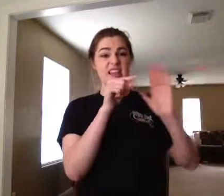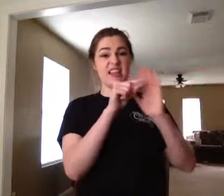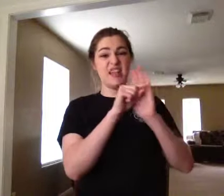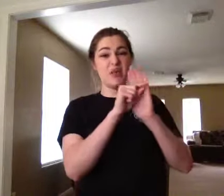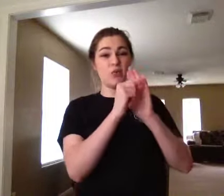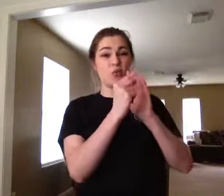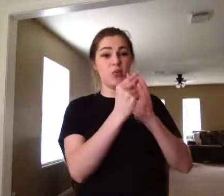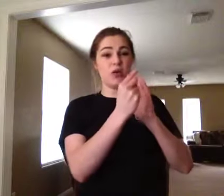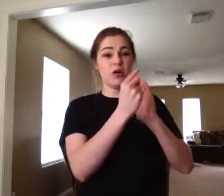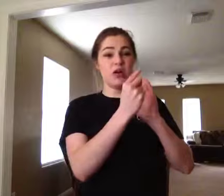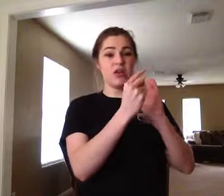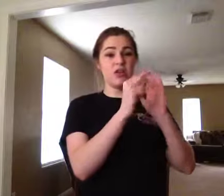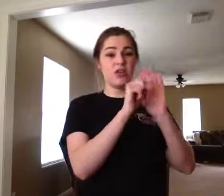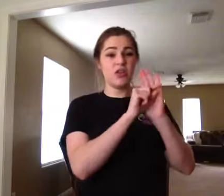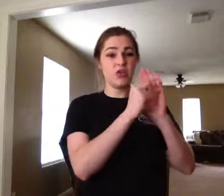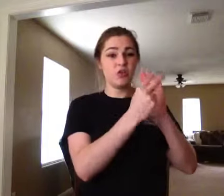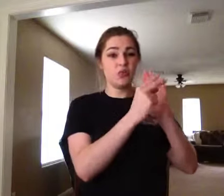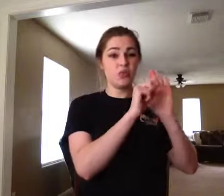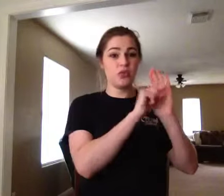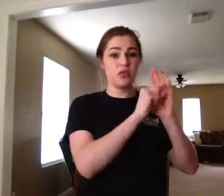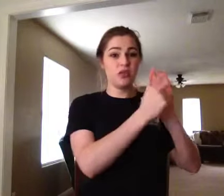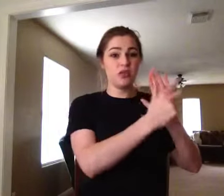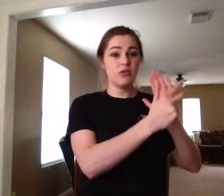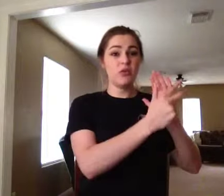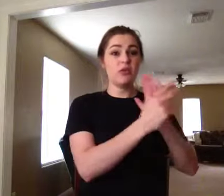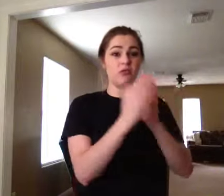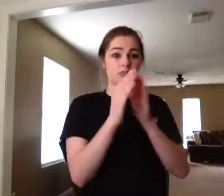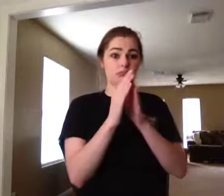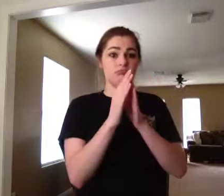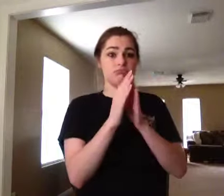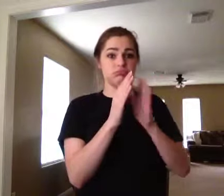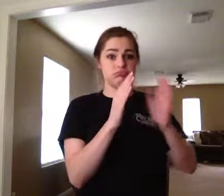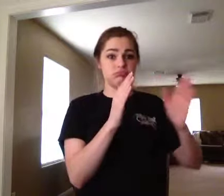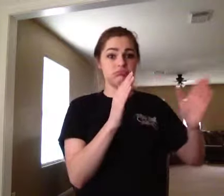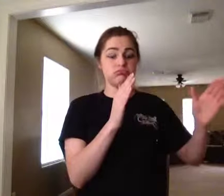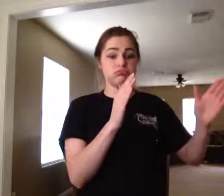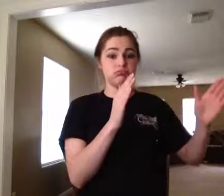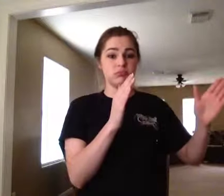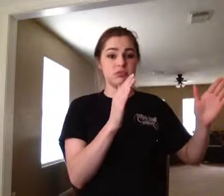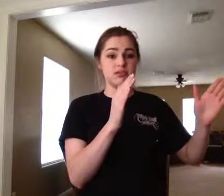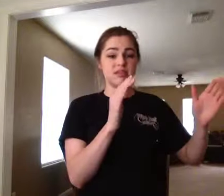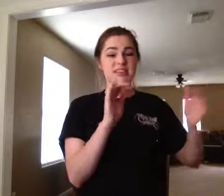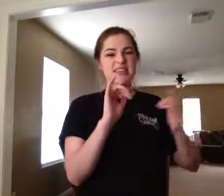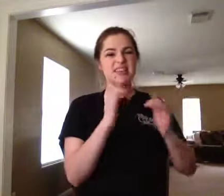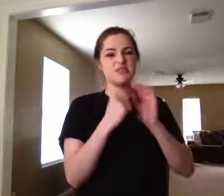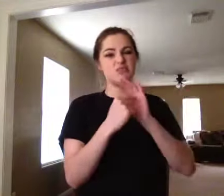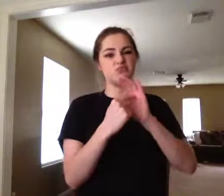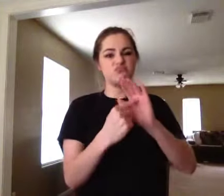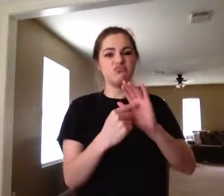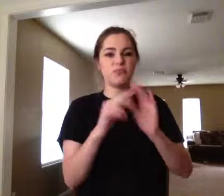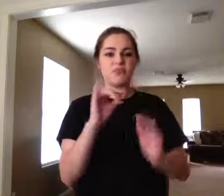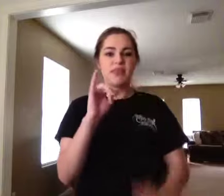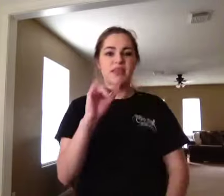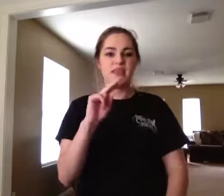is how you can represent integers on a number line. Again, each dot represents each number.